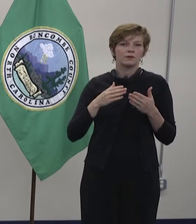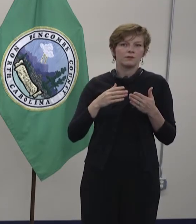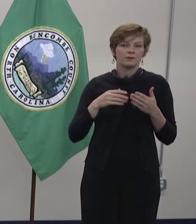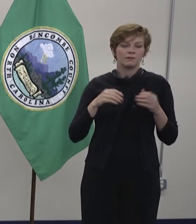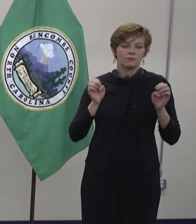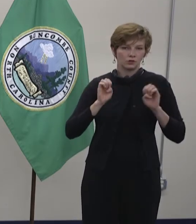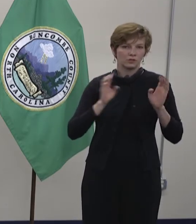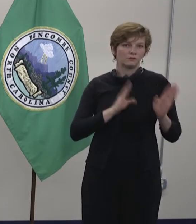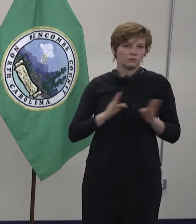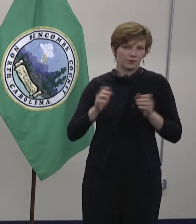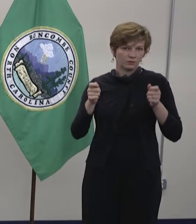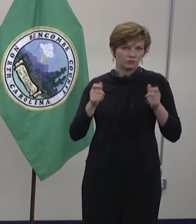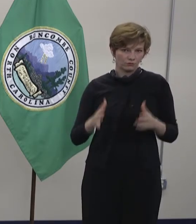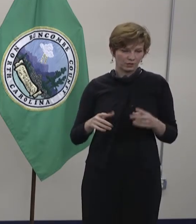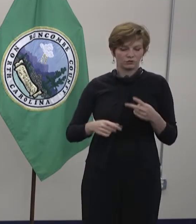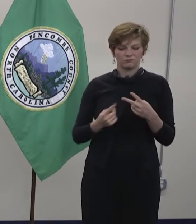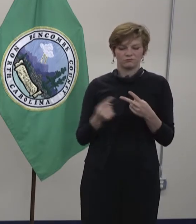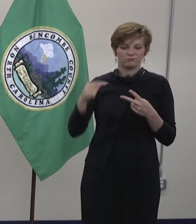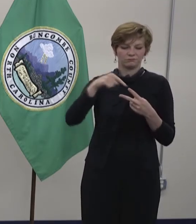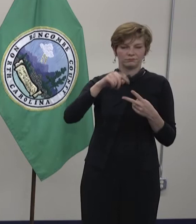Stacy Saunders.